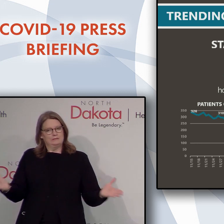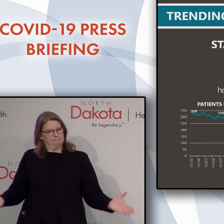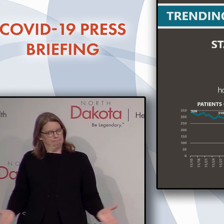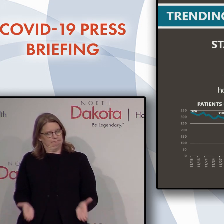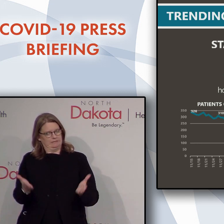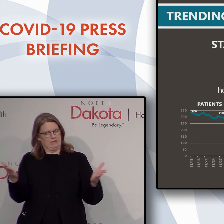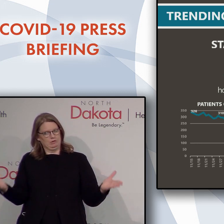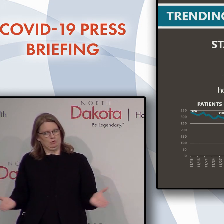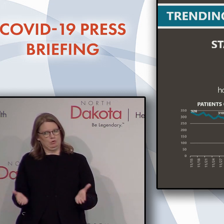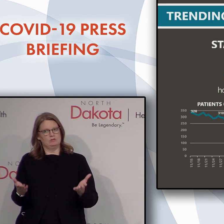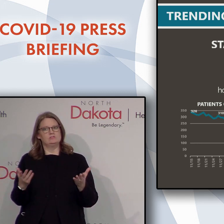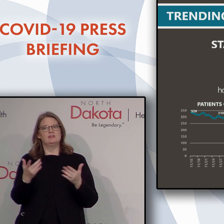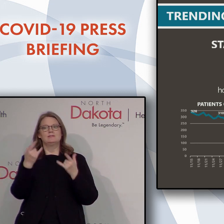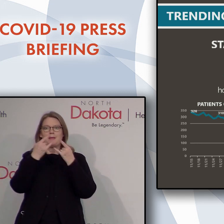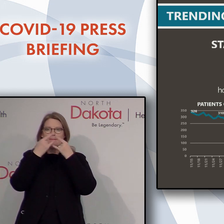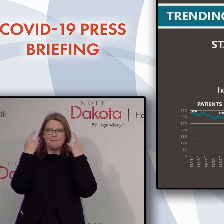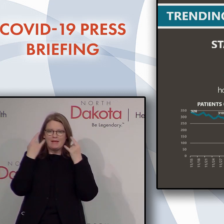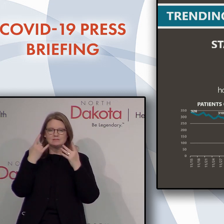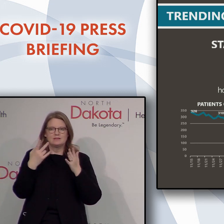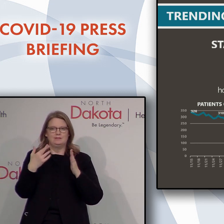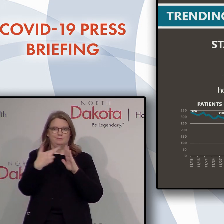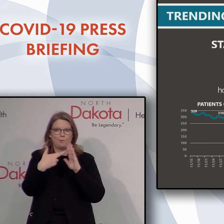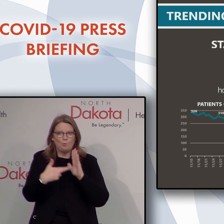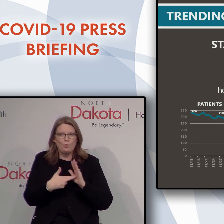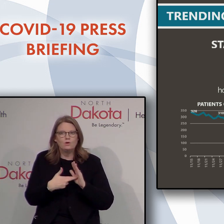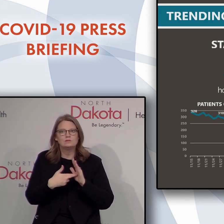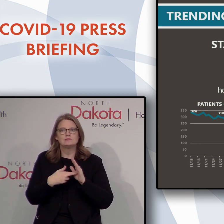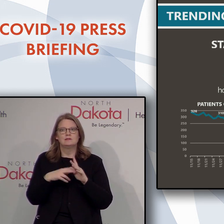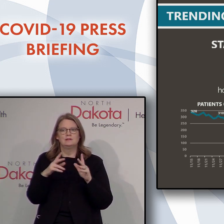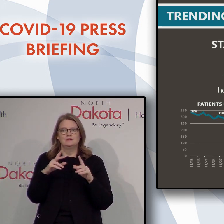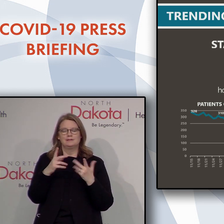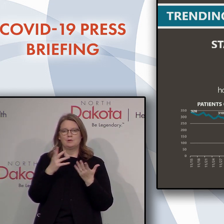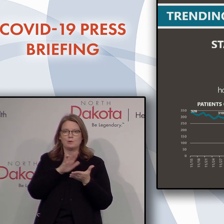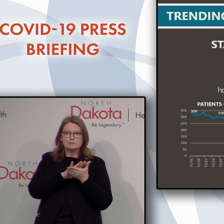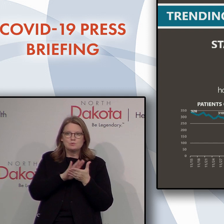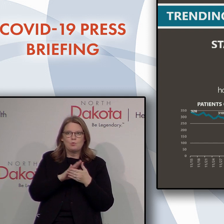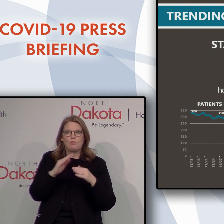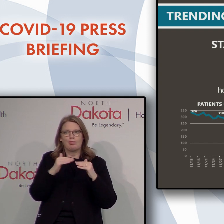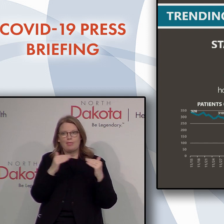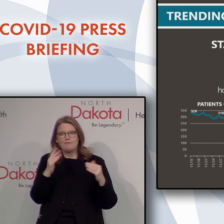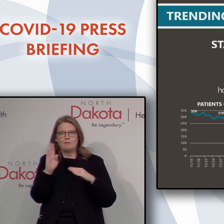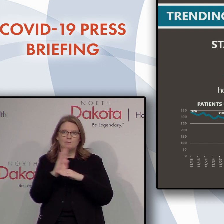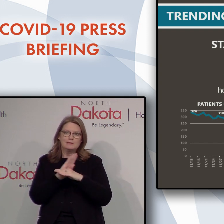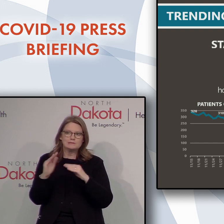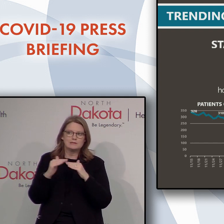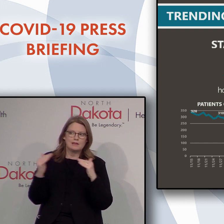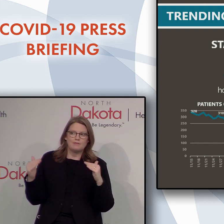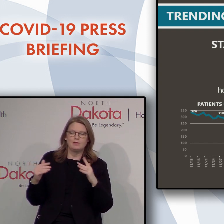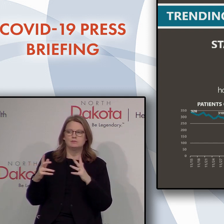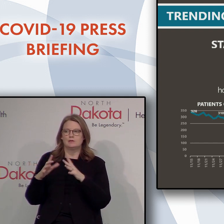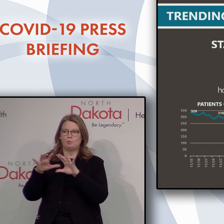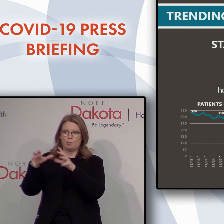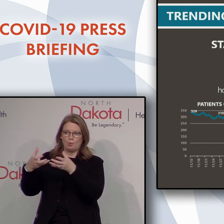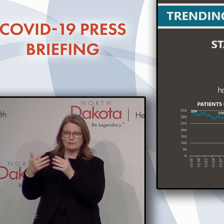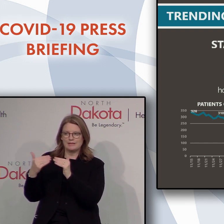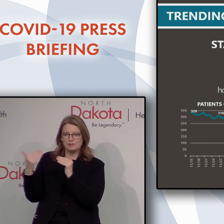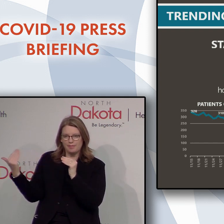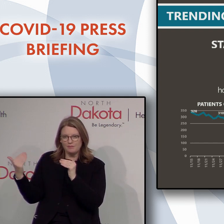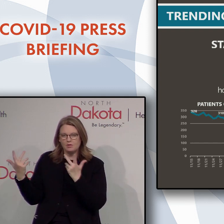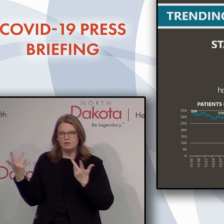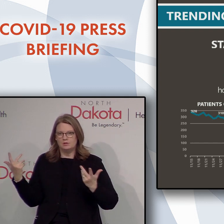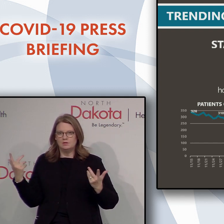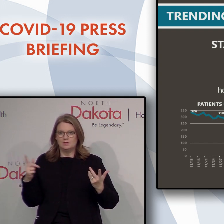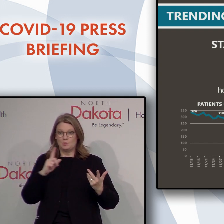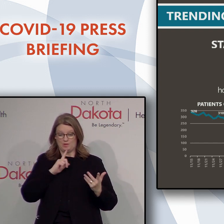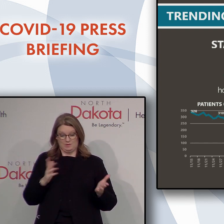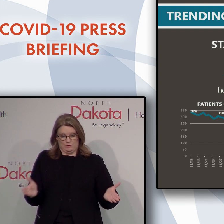encouraging masking protocols at the team level, the school level, the business level, the organization level. At every level,